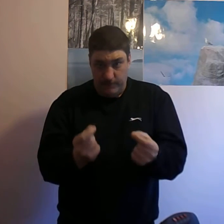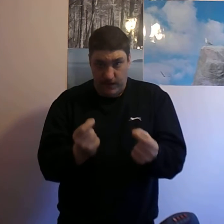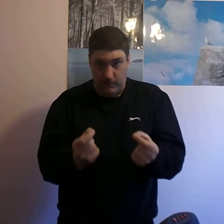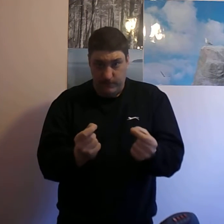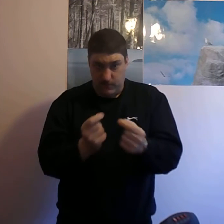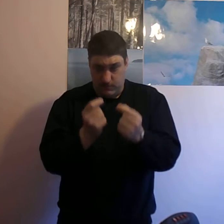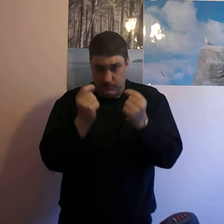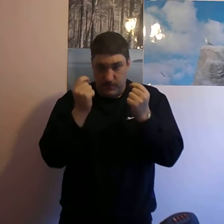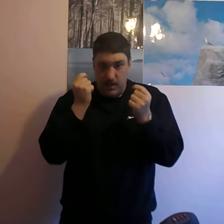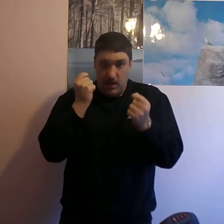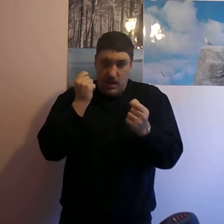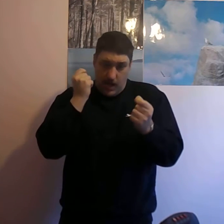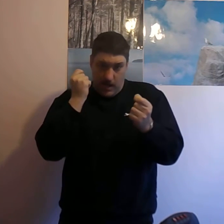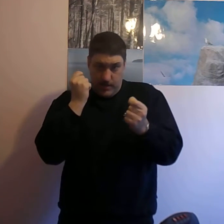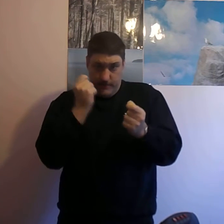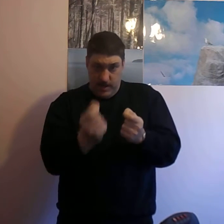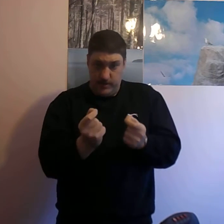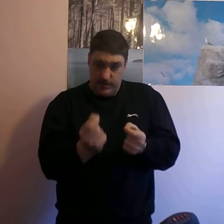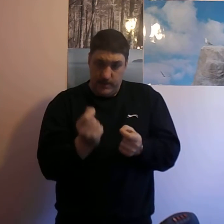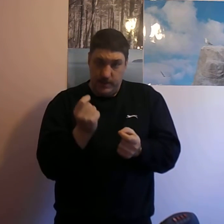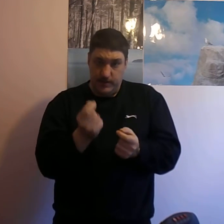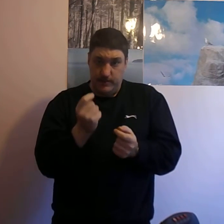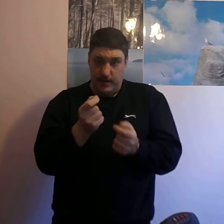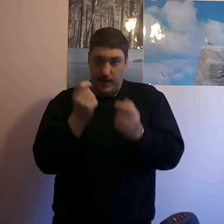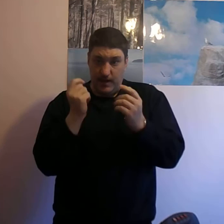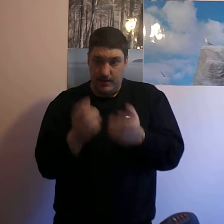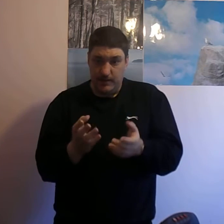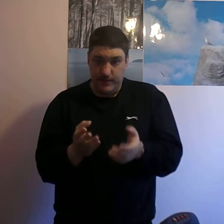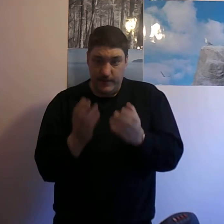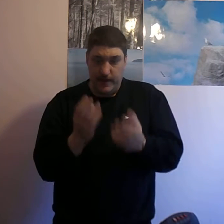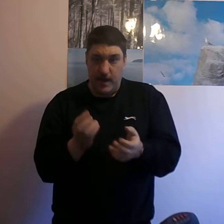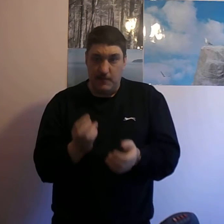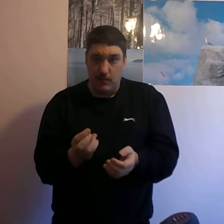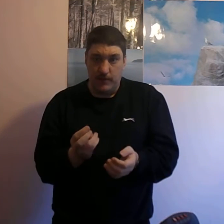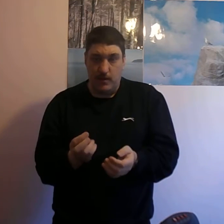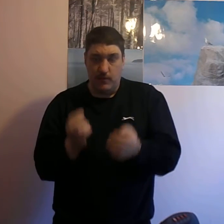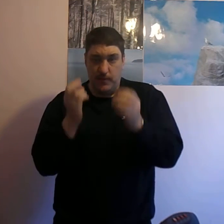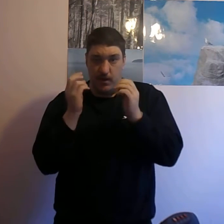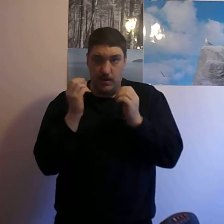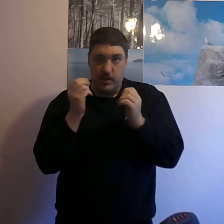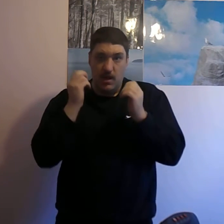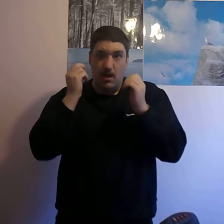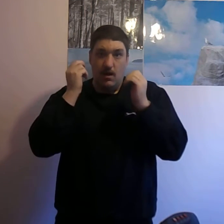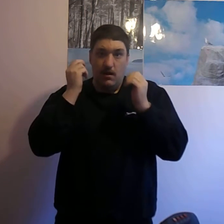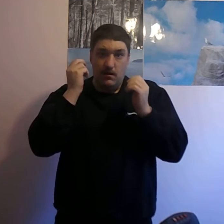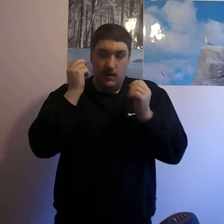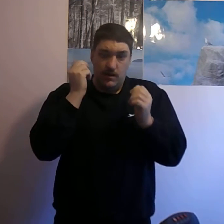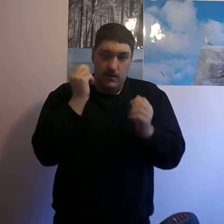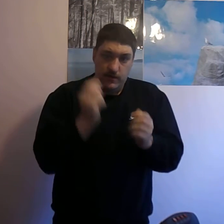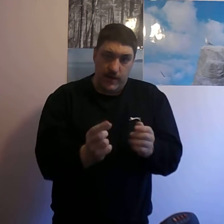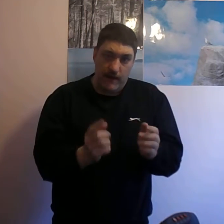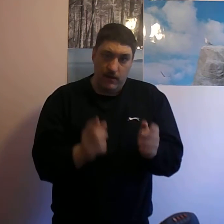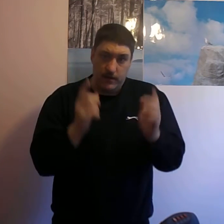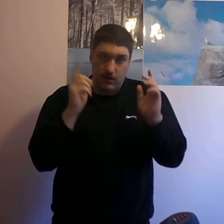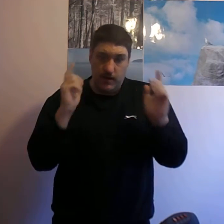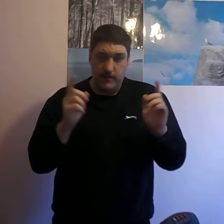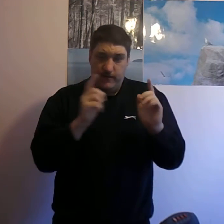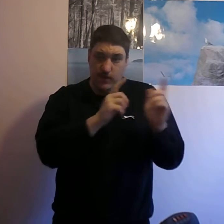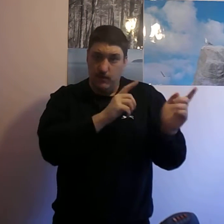Valve, and the reason they said that they came up with that was because Carolyn only has a few